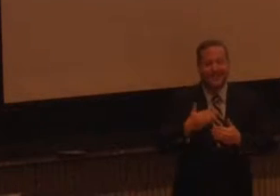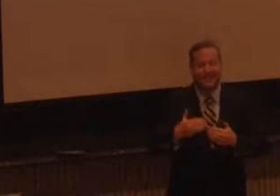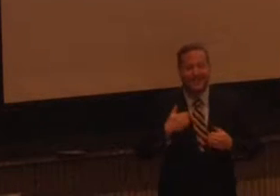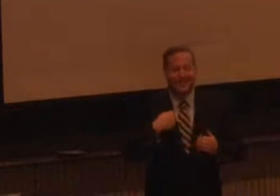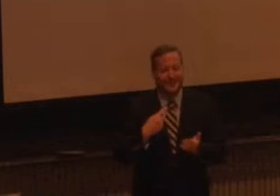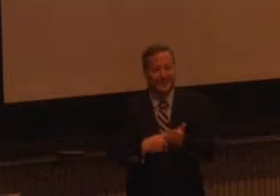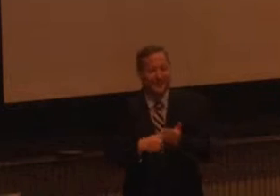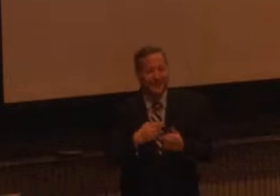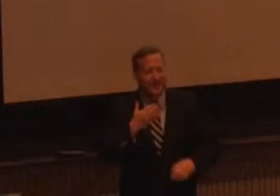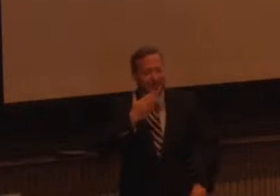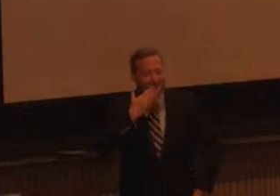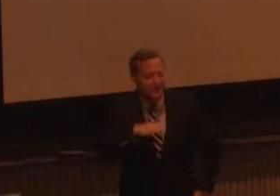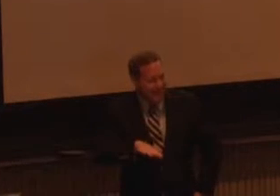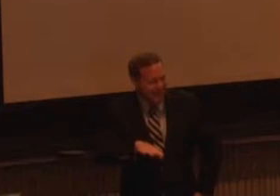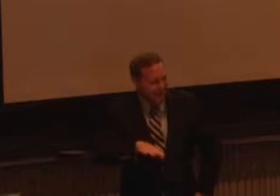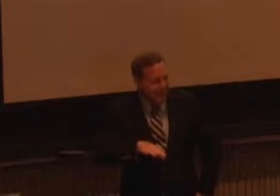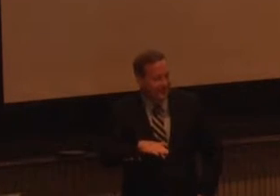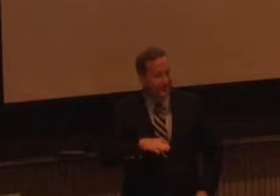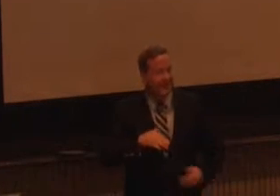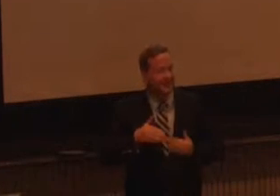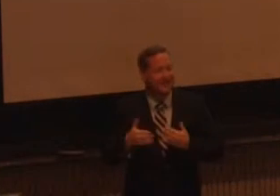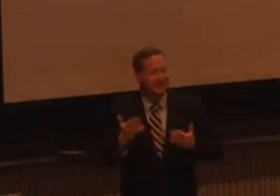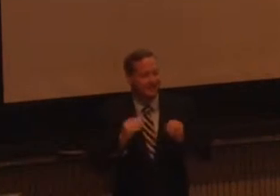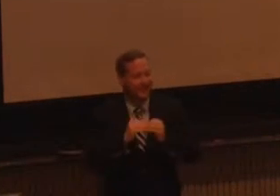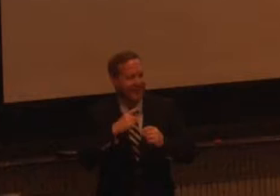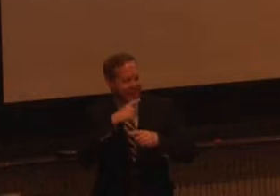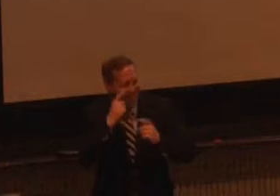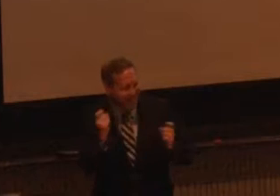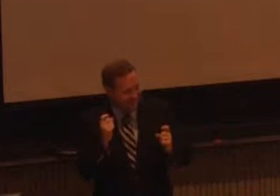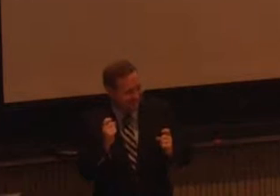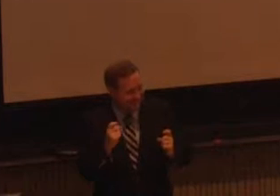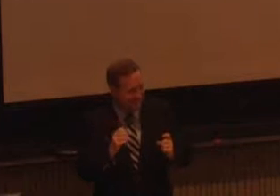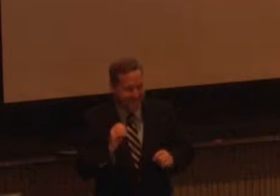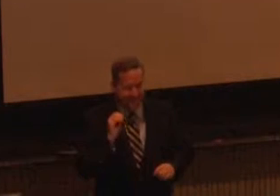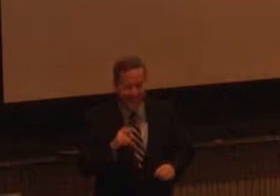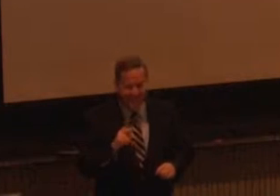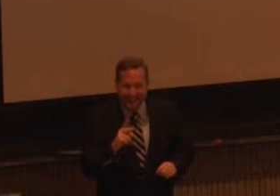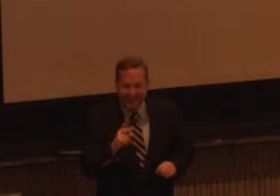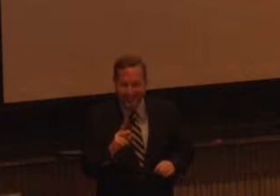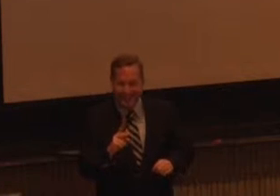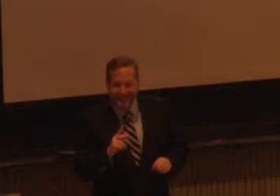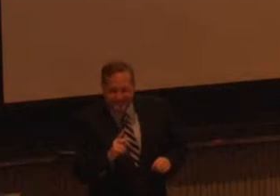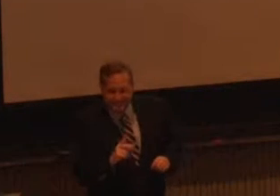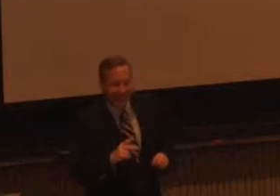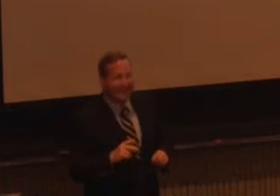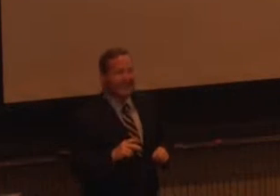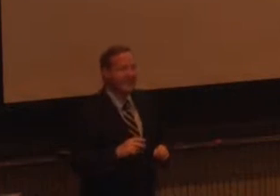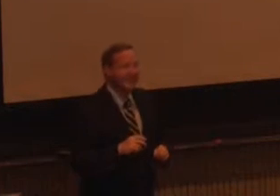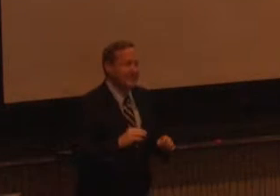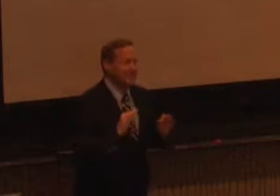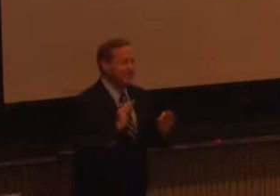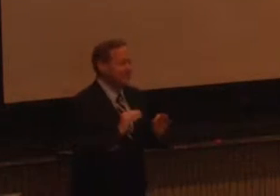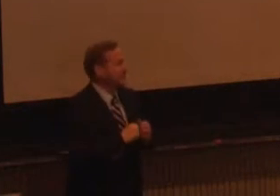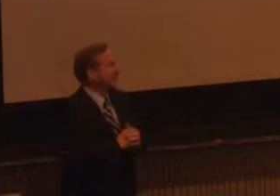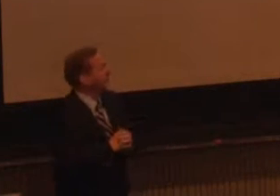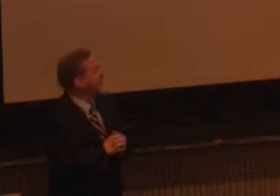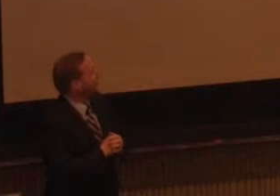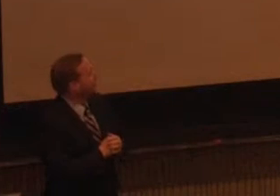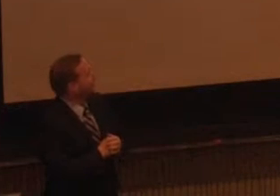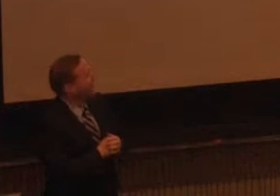Now we sort of talked about the goods, and we could talk a little bit about the bads. It's gonna get a little uglier from here if you can hang